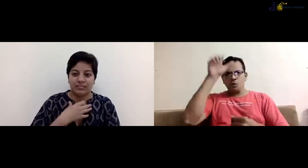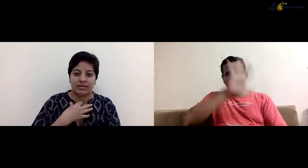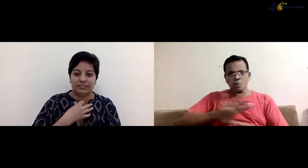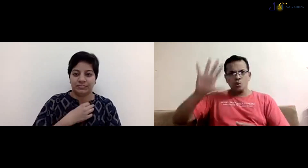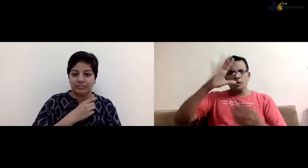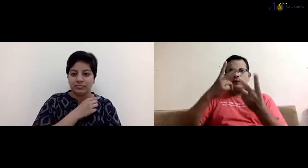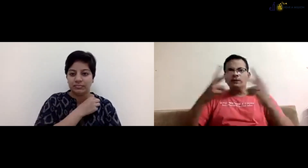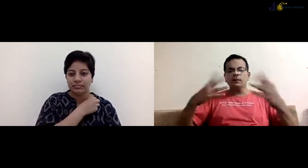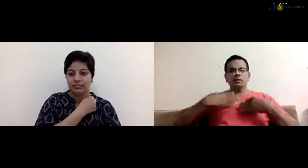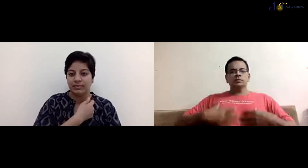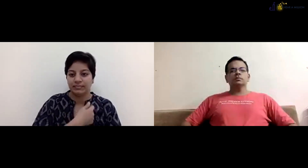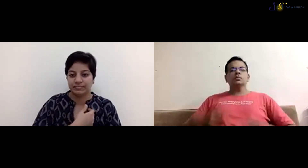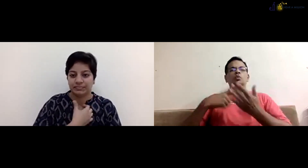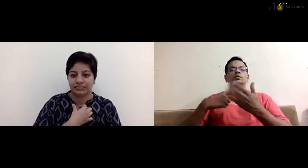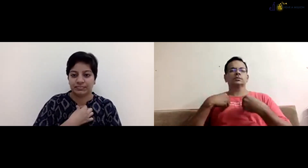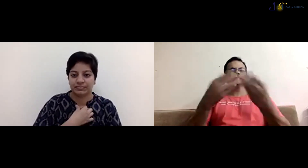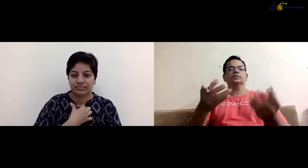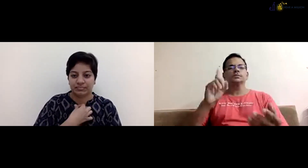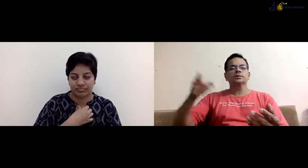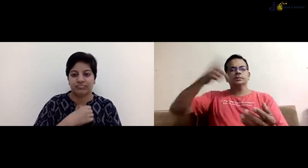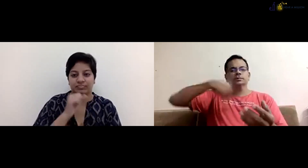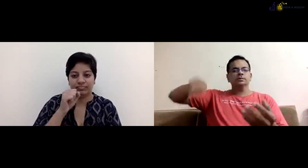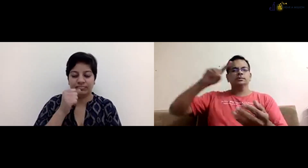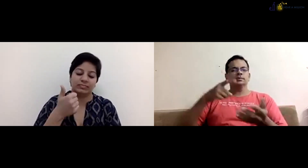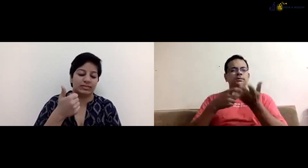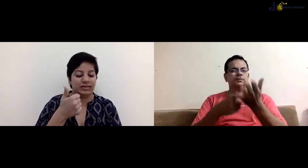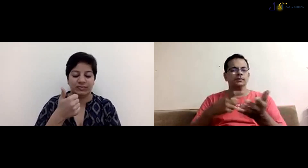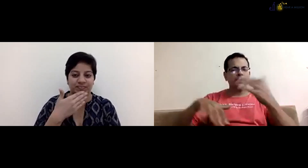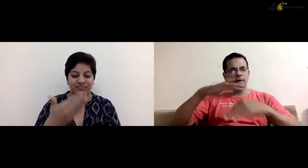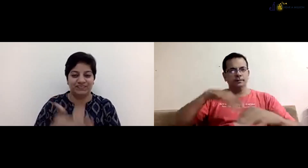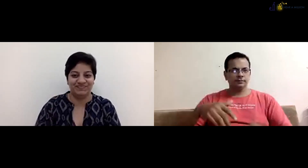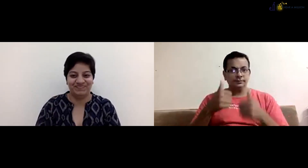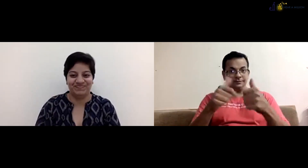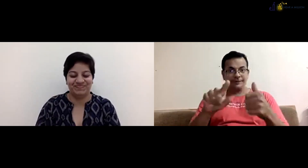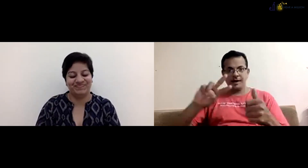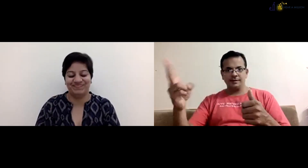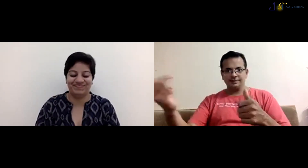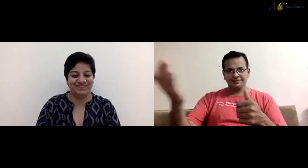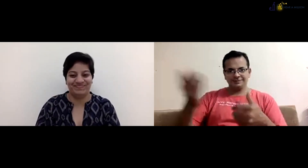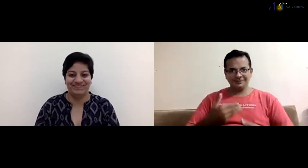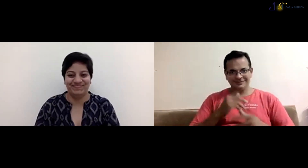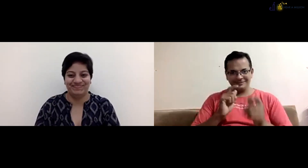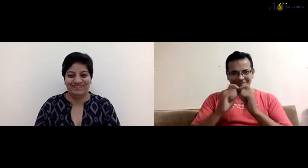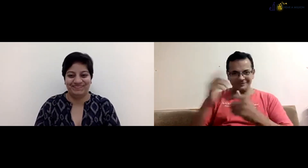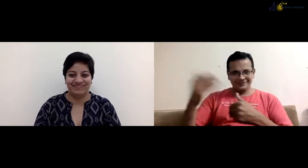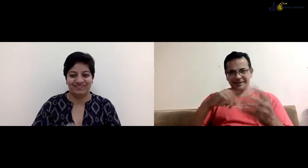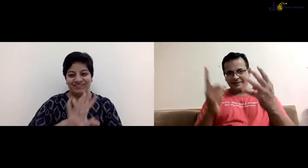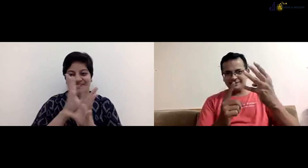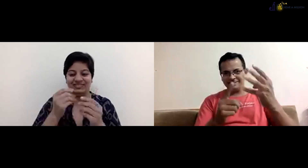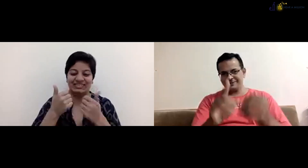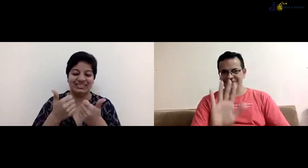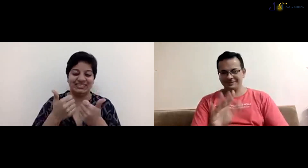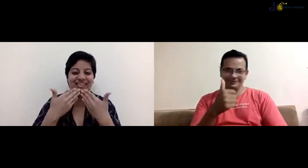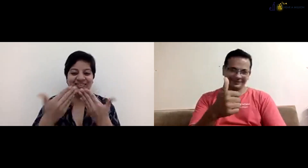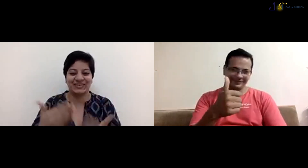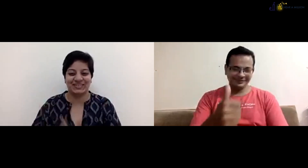have the discussion, your group discussion, so we can explain the things on social media, right? So I will